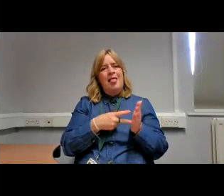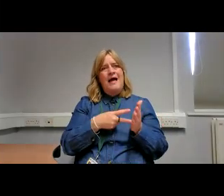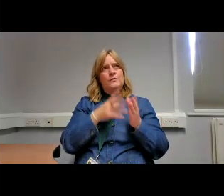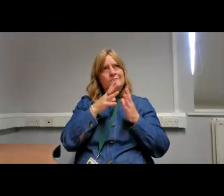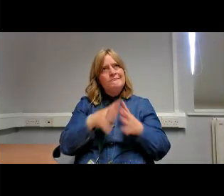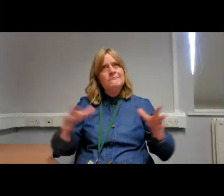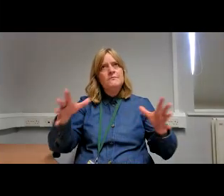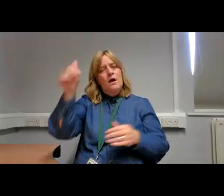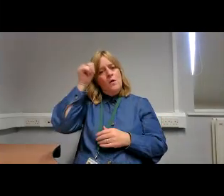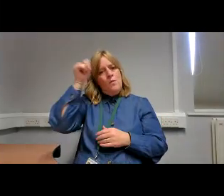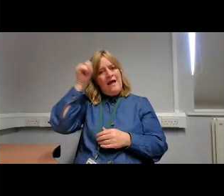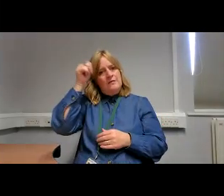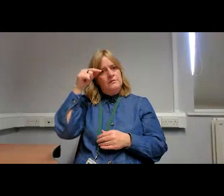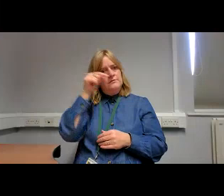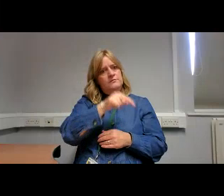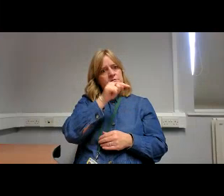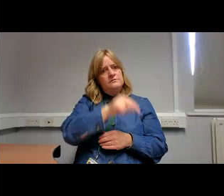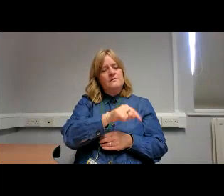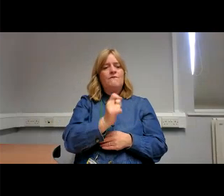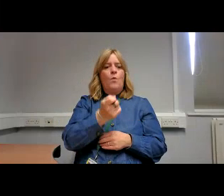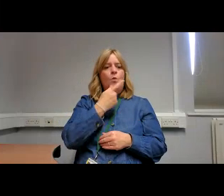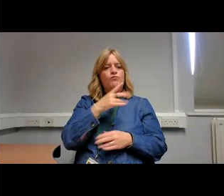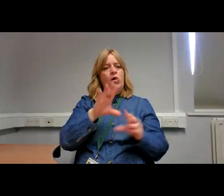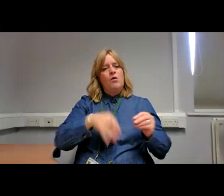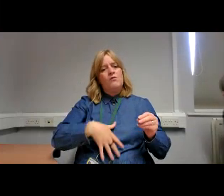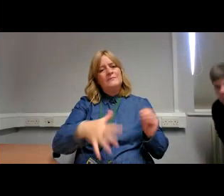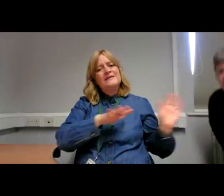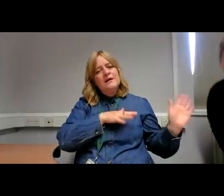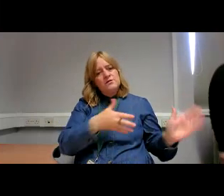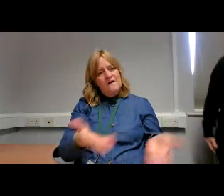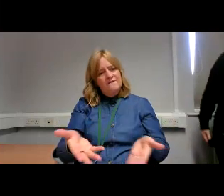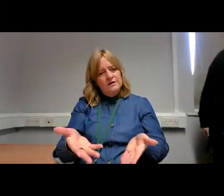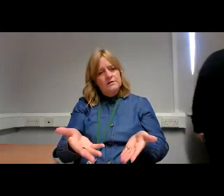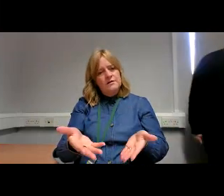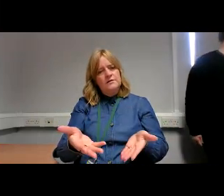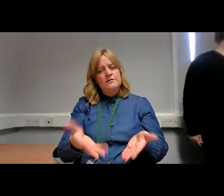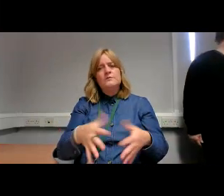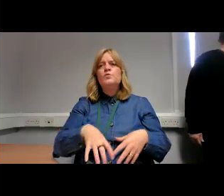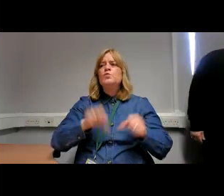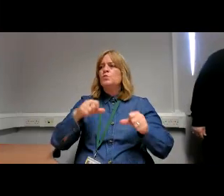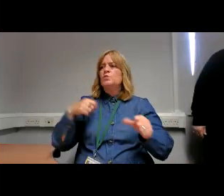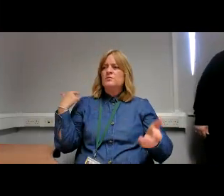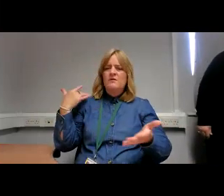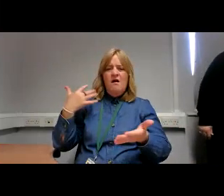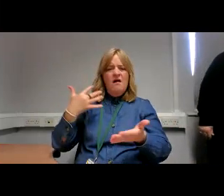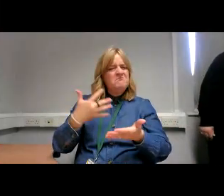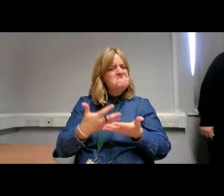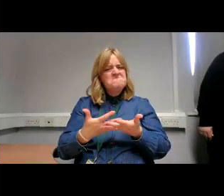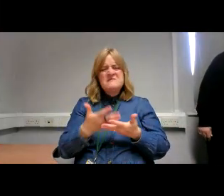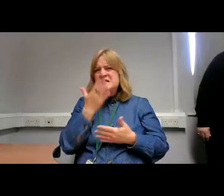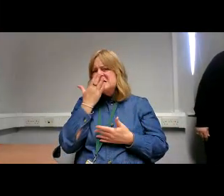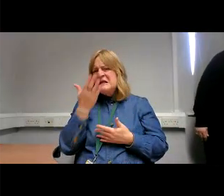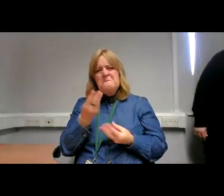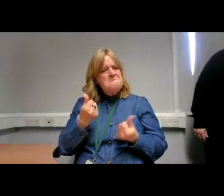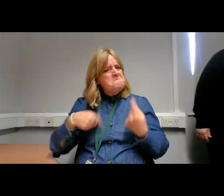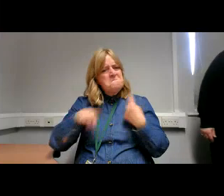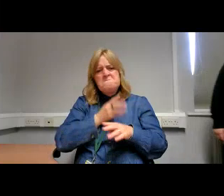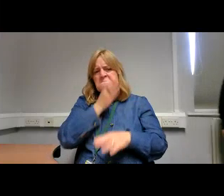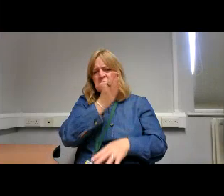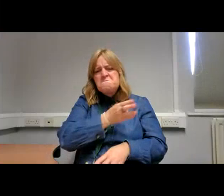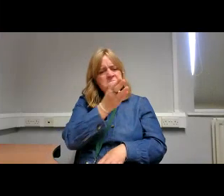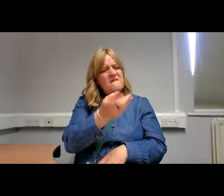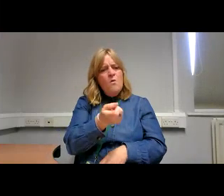of oral contraception service, which in the beginnings had low uptake because there was little awareness of it. And we're trying to